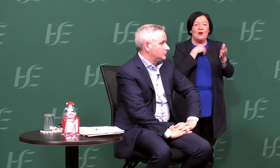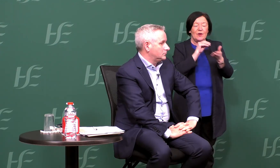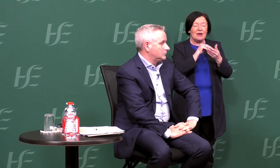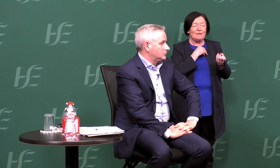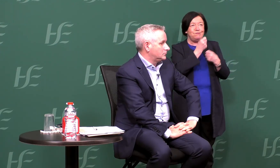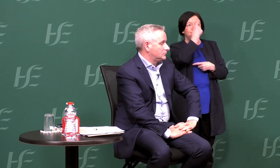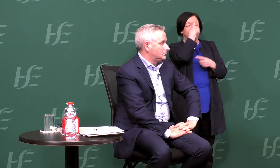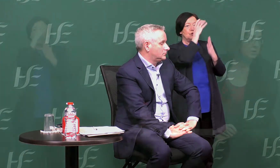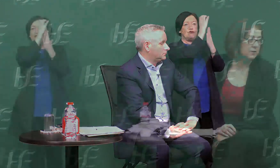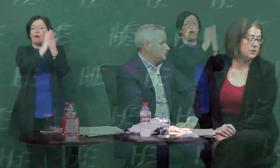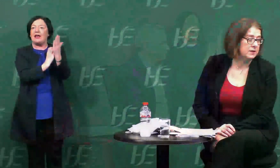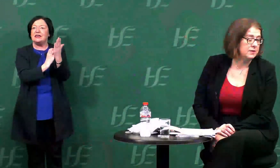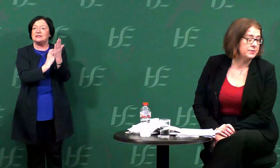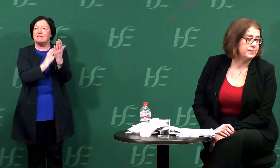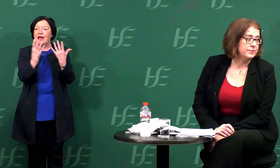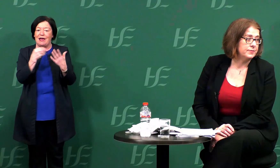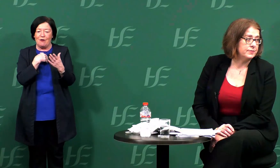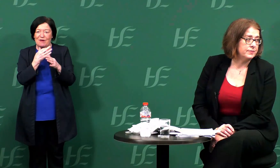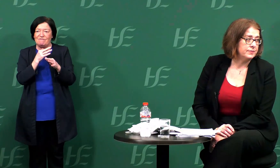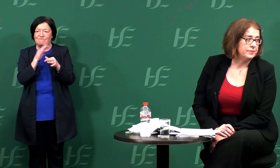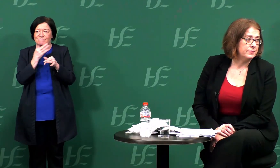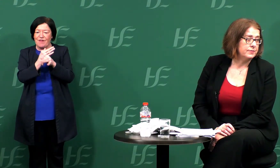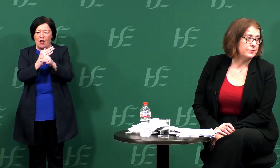the criteria against which we're going to do that.